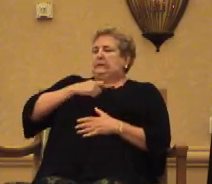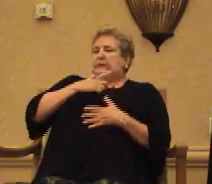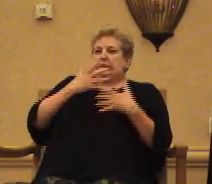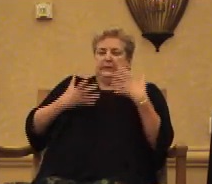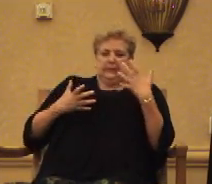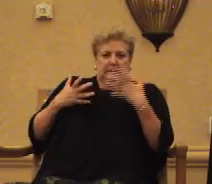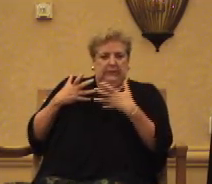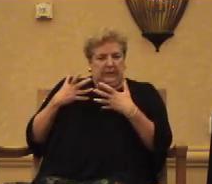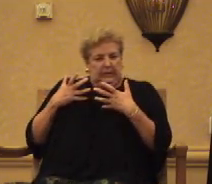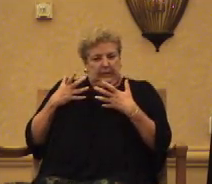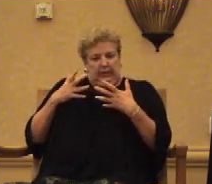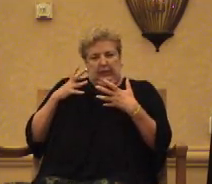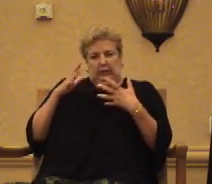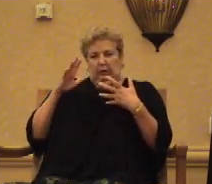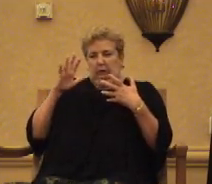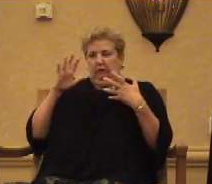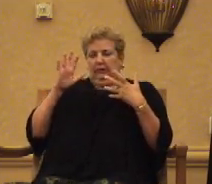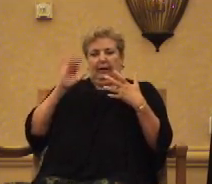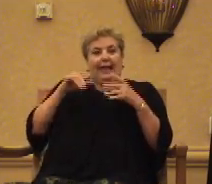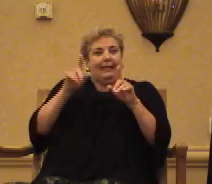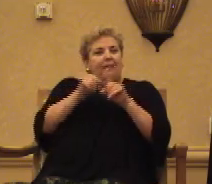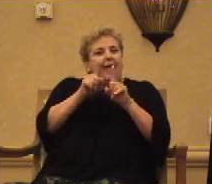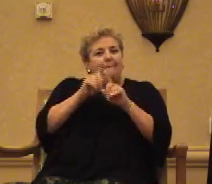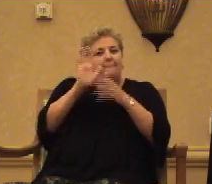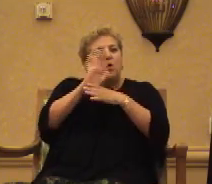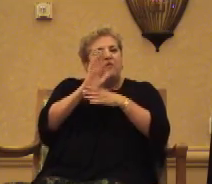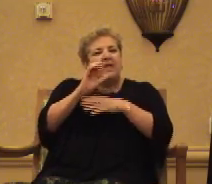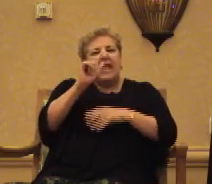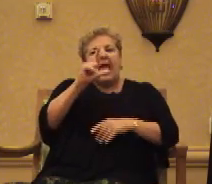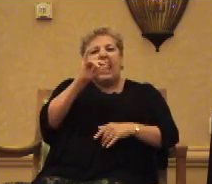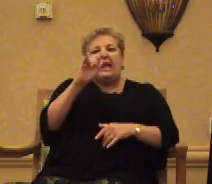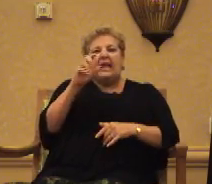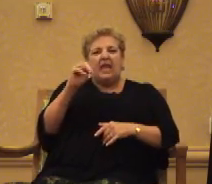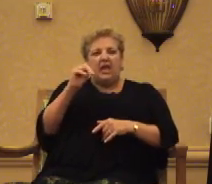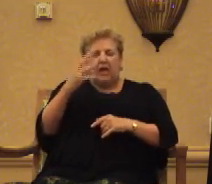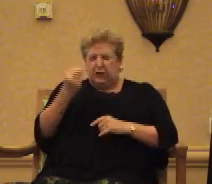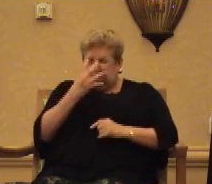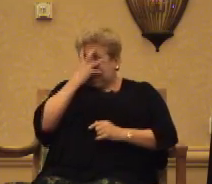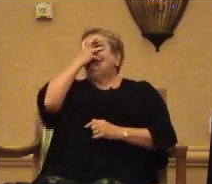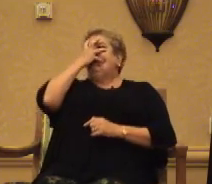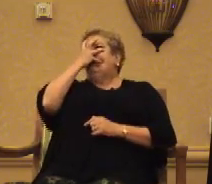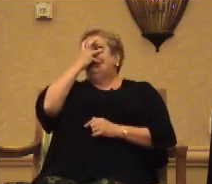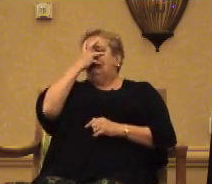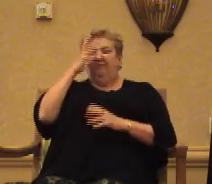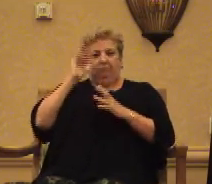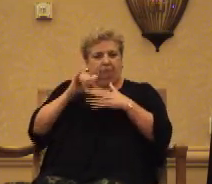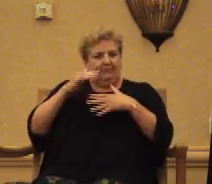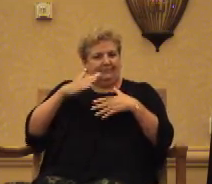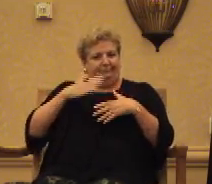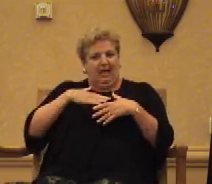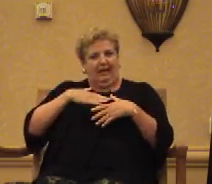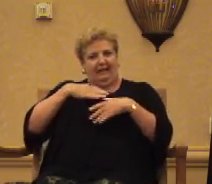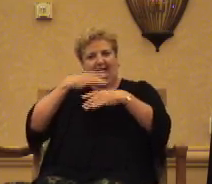Like that creature in that movie Alien that attaches itself to your face. And what happens is, after a